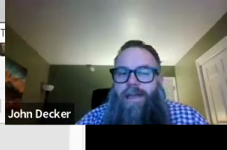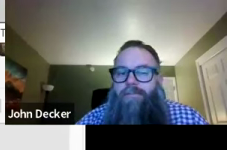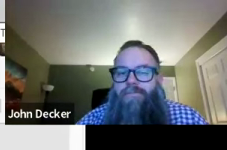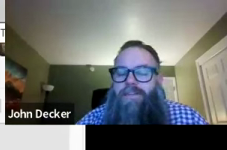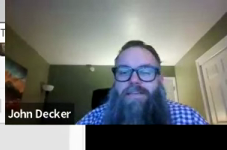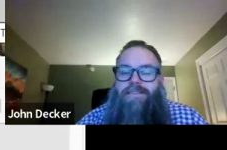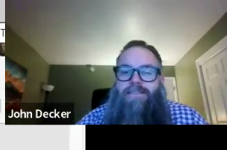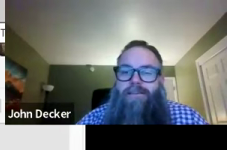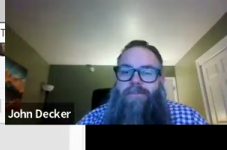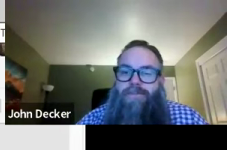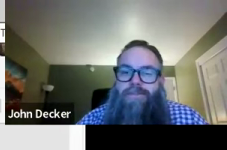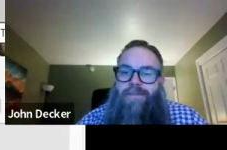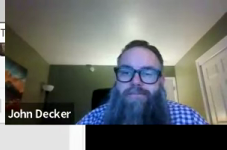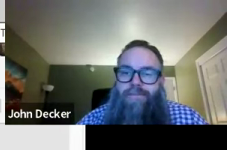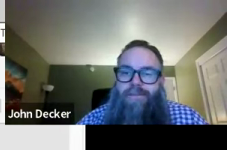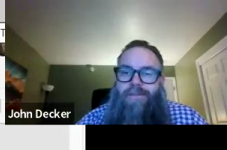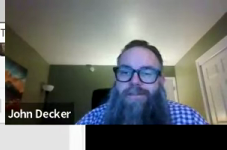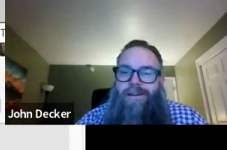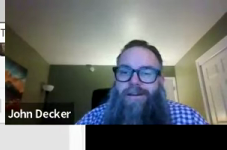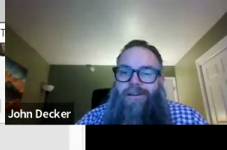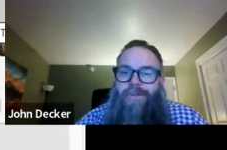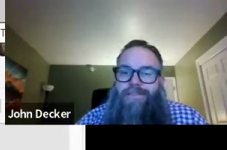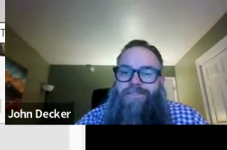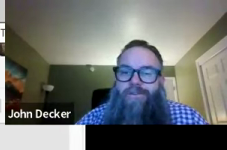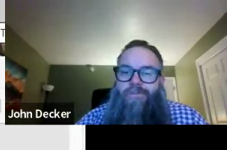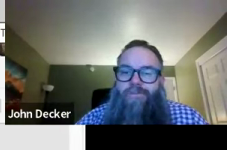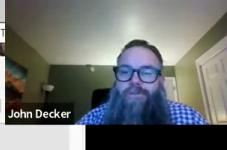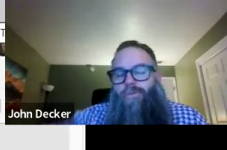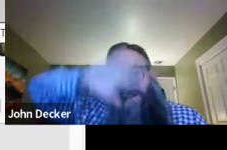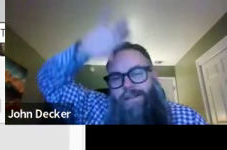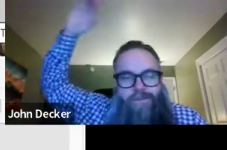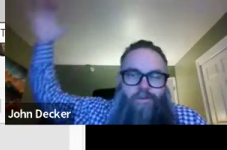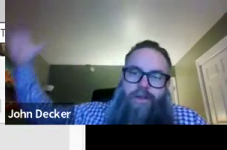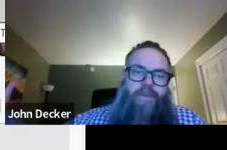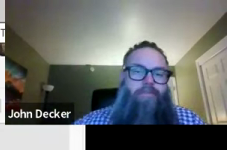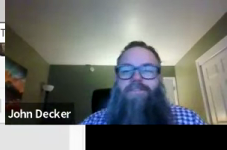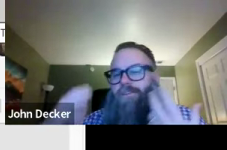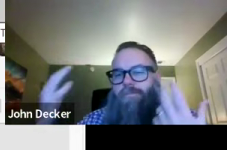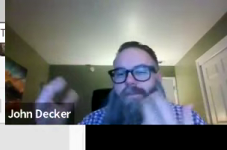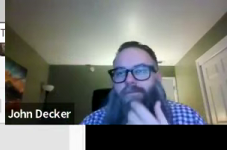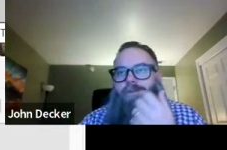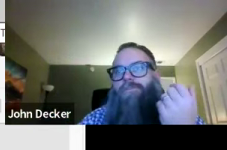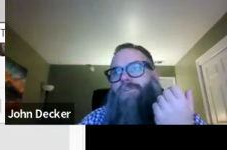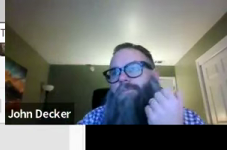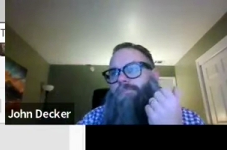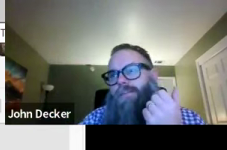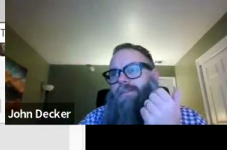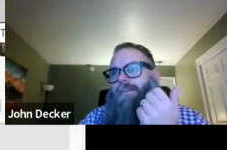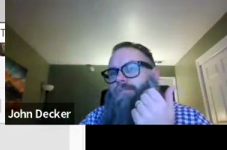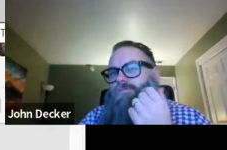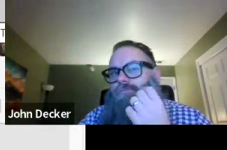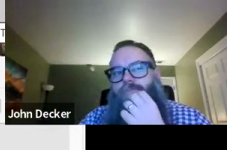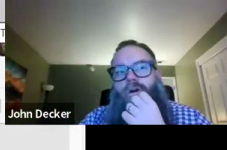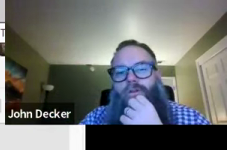one stone. They don't have fantastic data about this stuff. And so rolling it into the QIP means they're going to be able, they're going to be